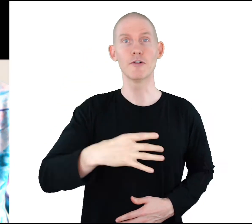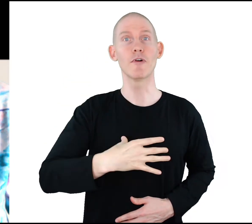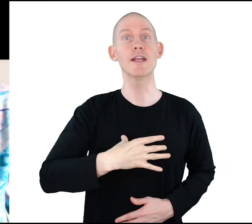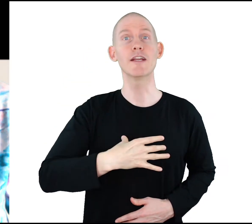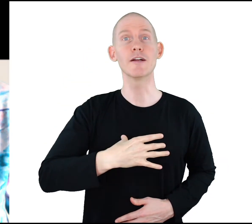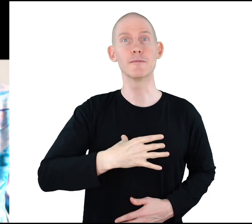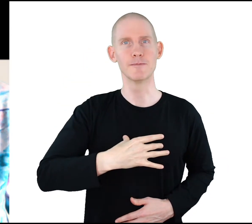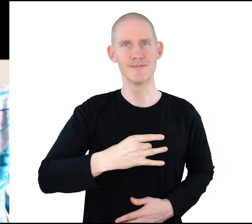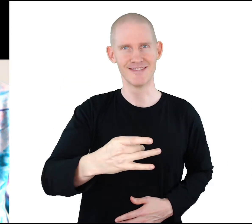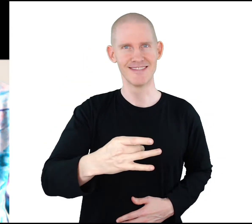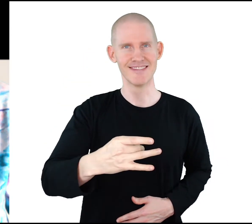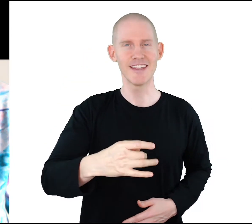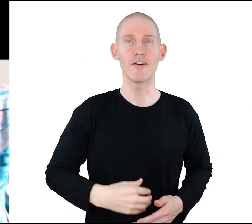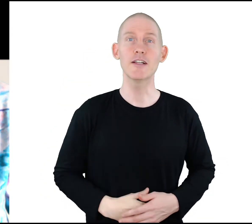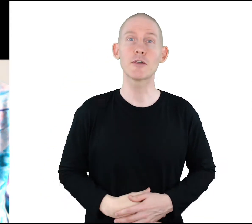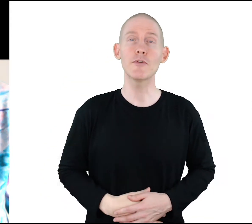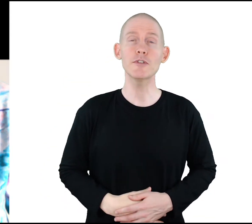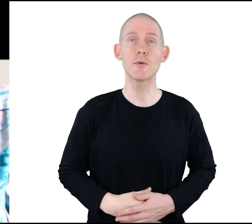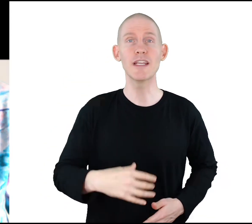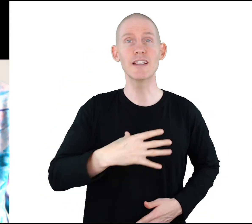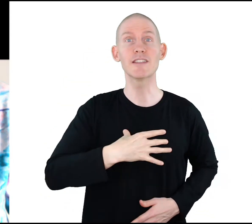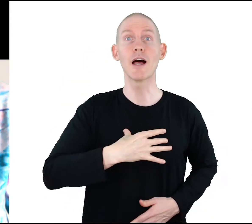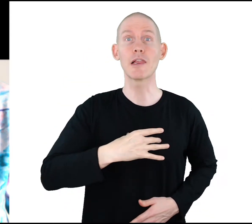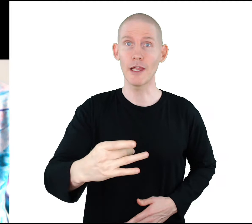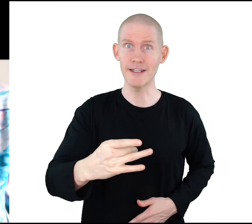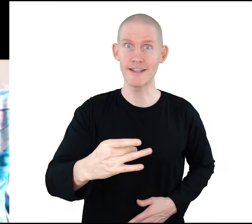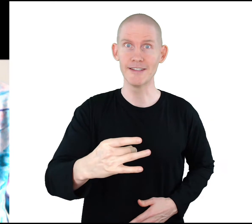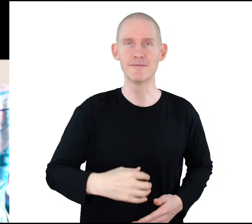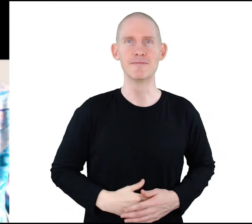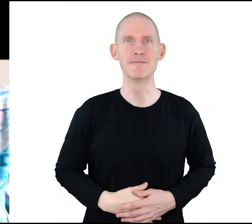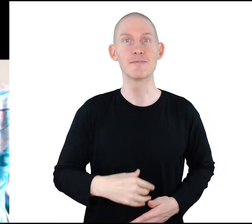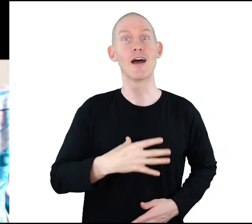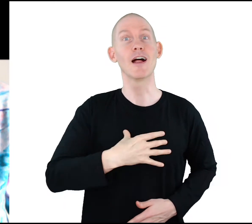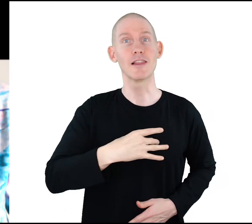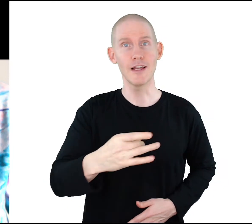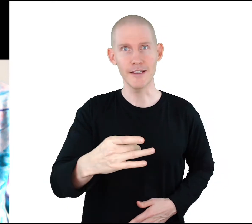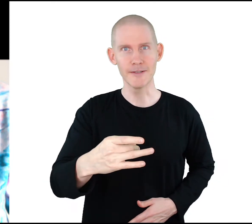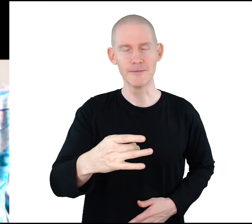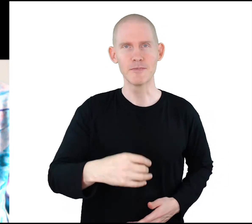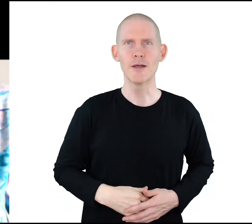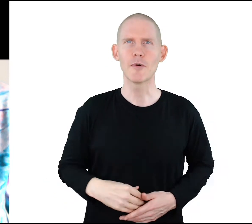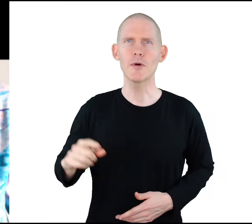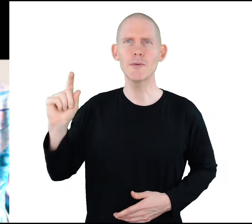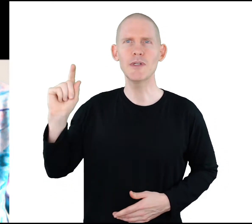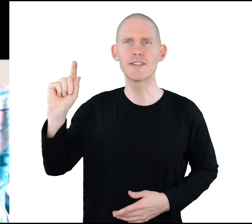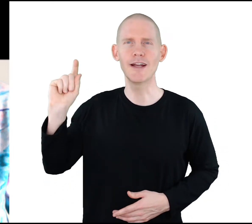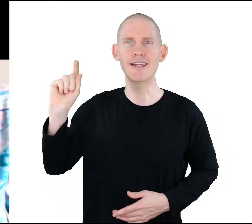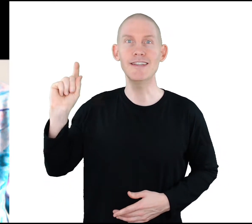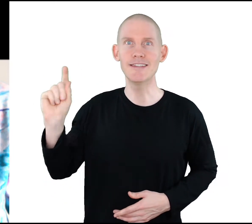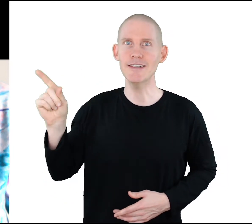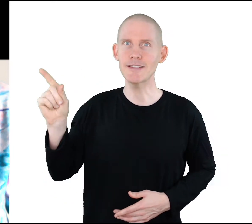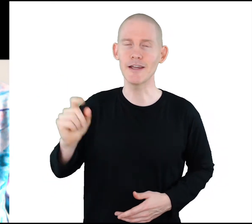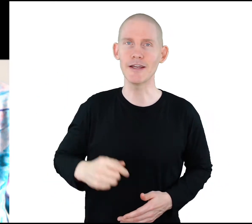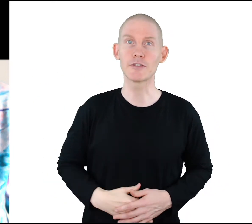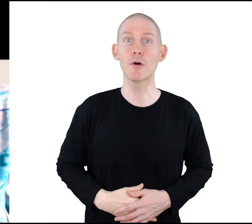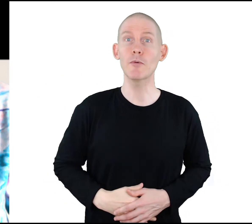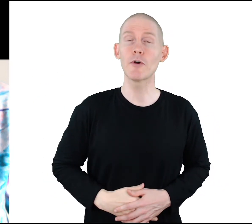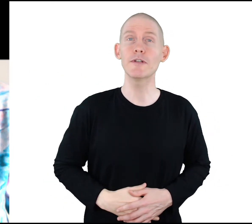right here. Right, so the first one is like. Like. But we're going to be signing dislike. So what we're going to